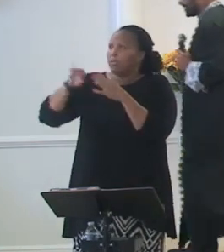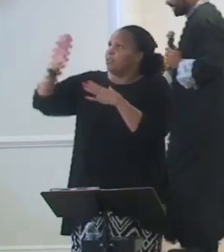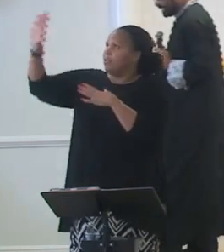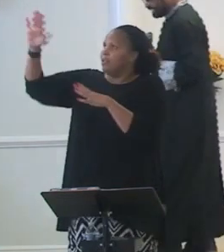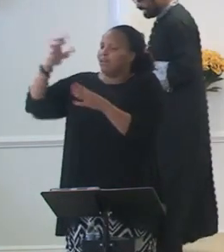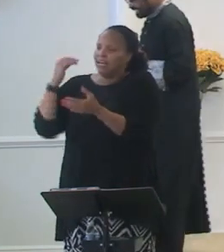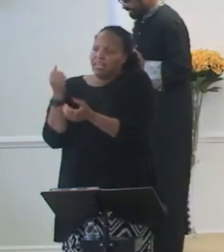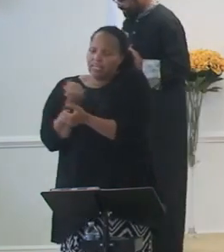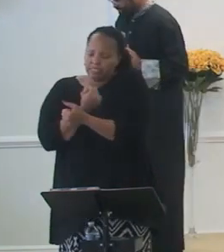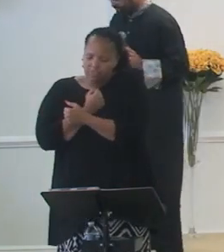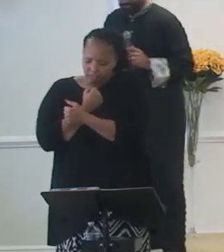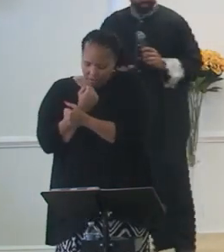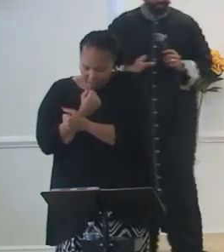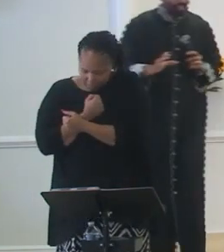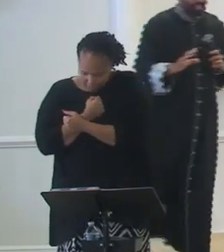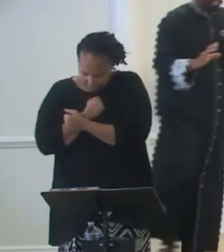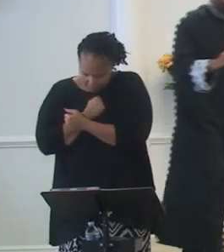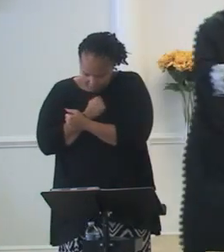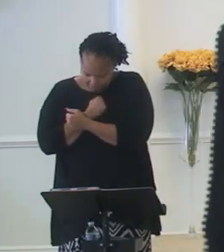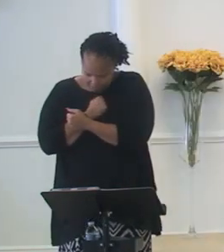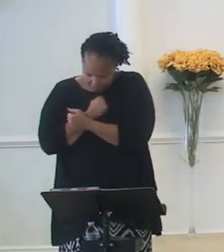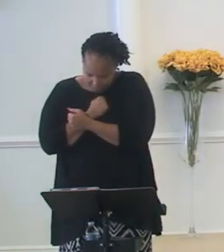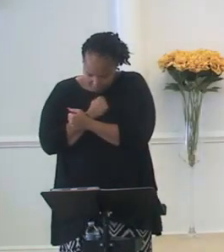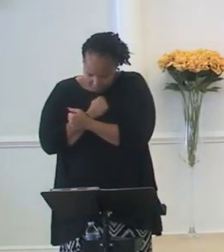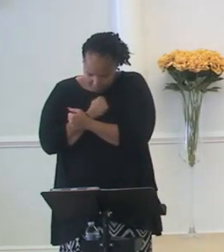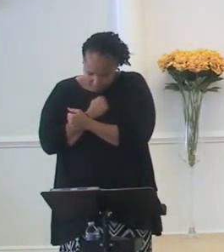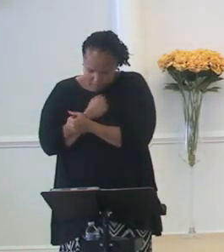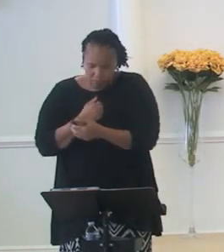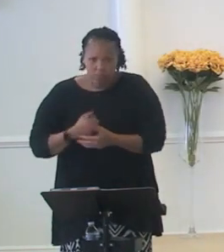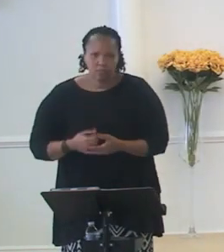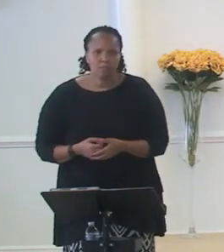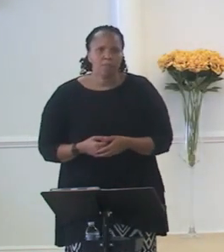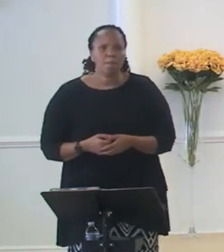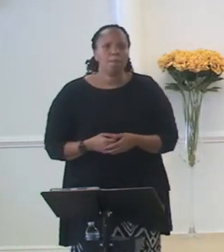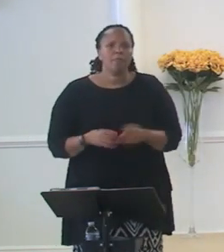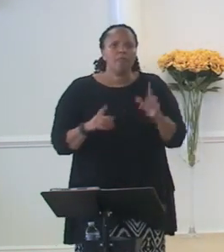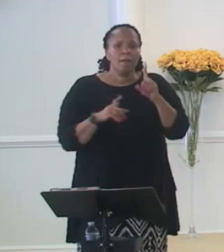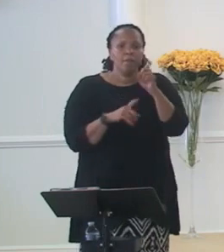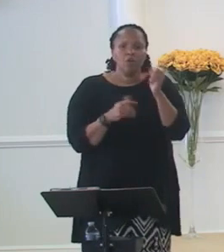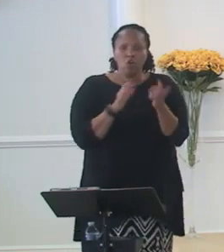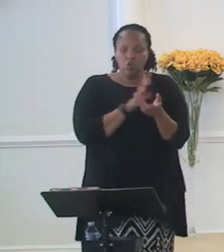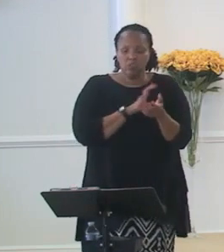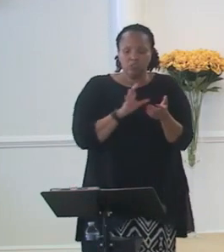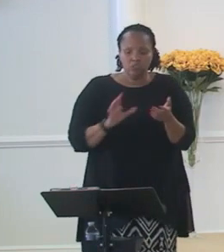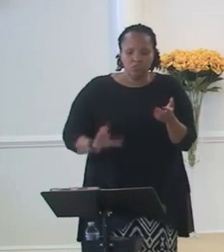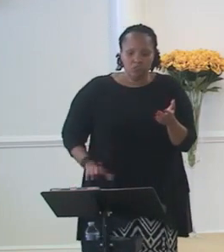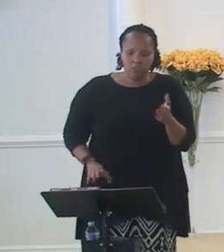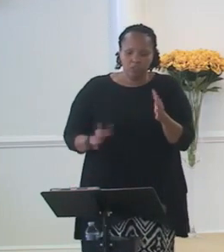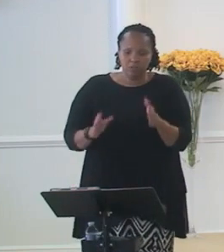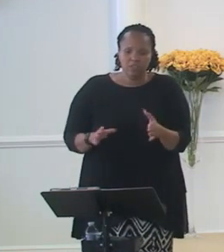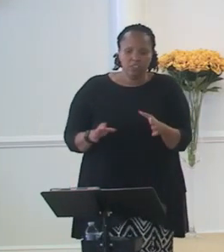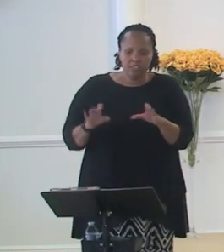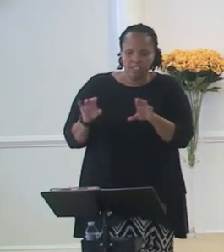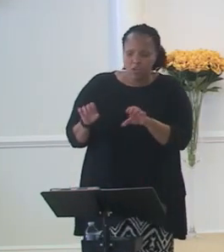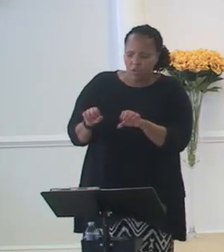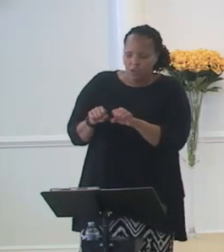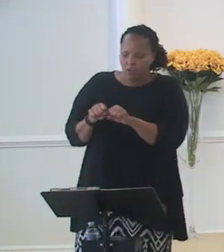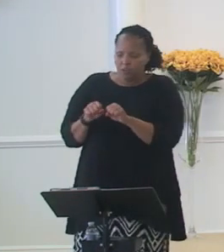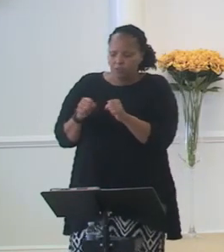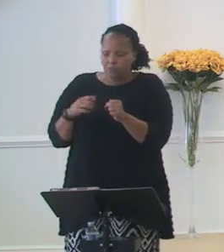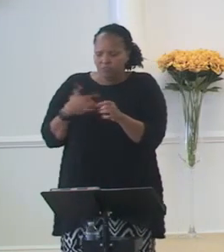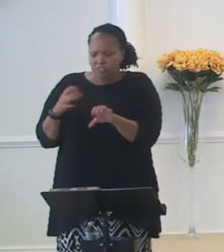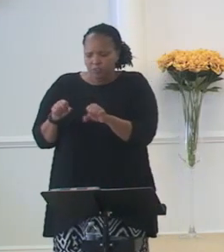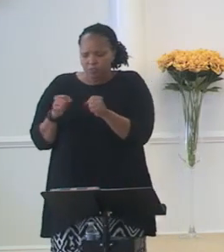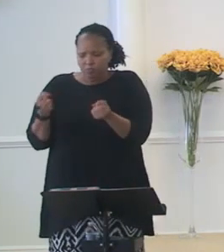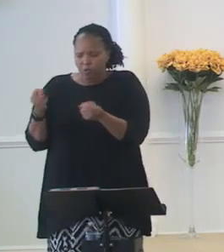Now teach. Go ahead, God. Go ahead, God. Because a child of God who is broken in his arms